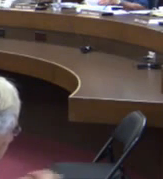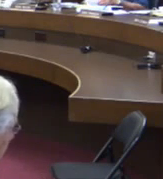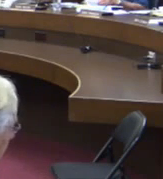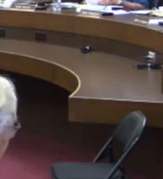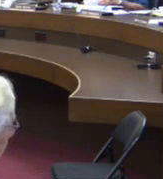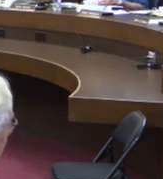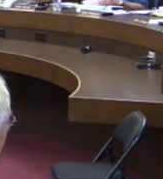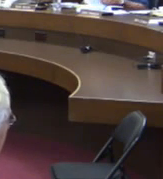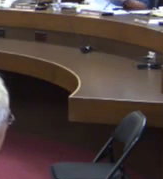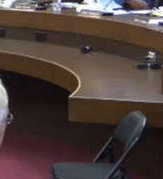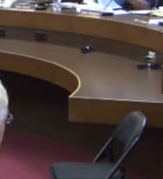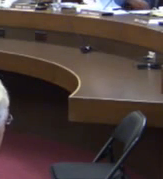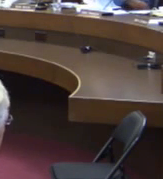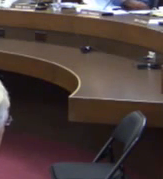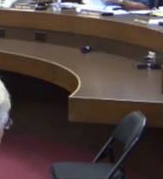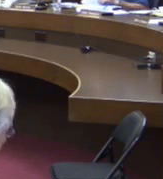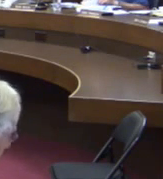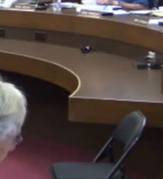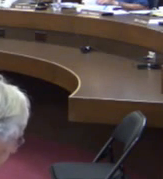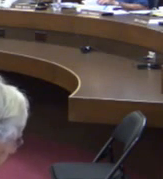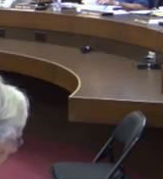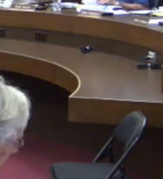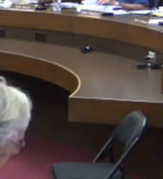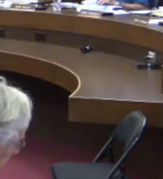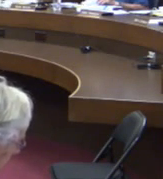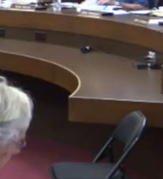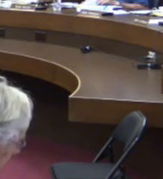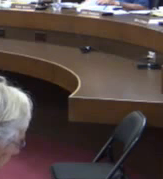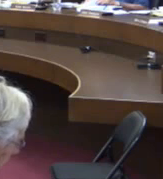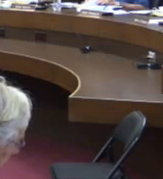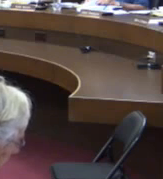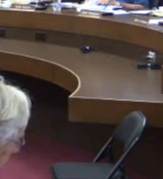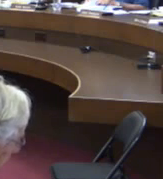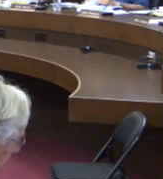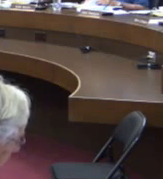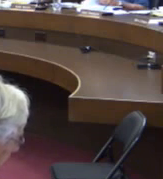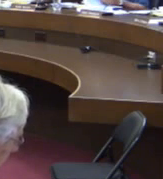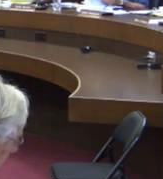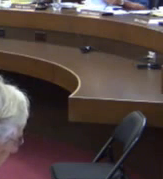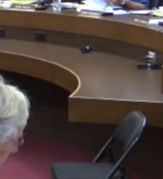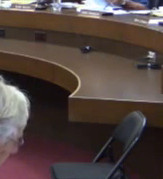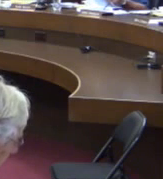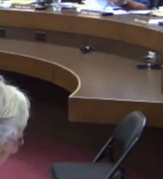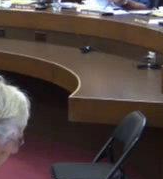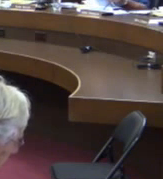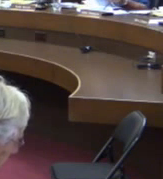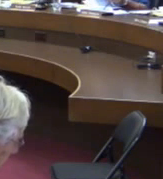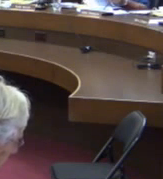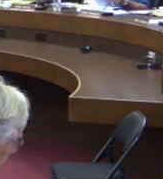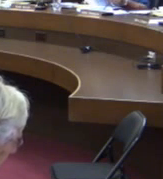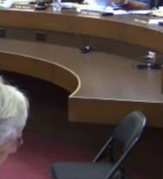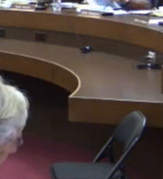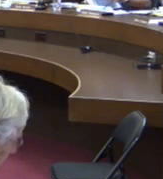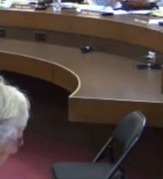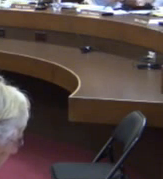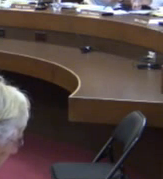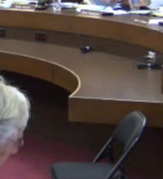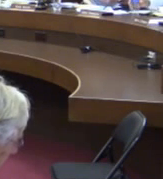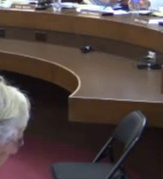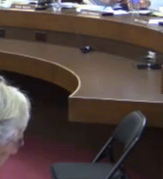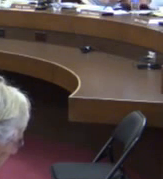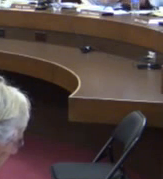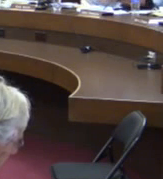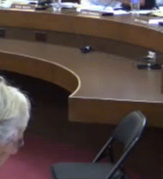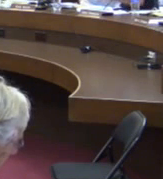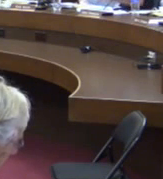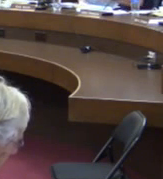way per se, because I think as of this 16-17, we've now claimed all our savings in an ongoing manner. But what I do want to share,